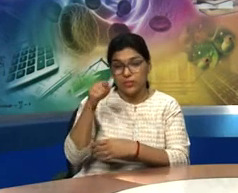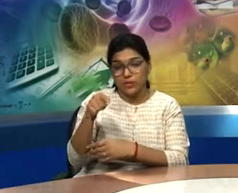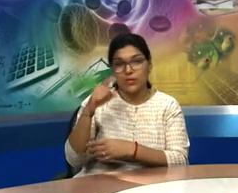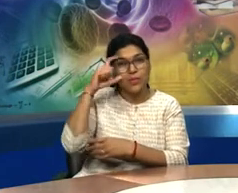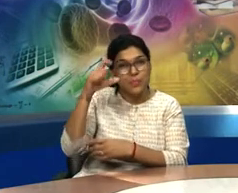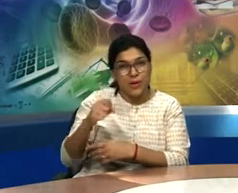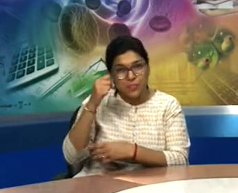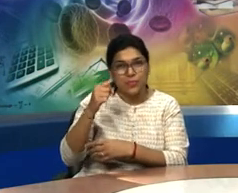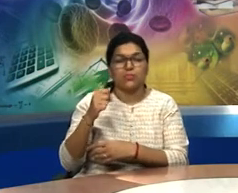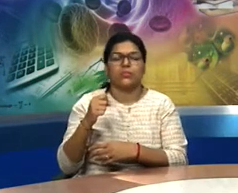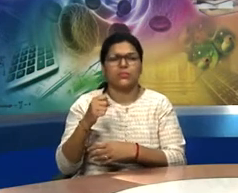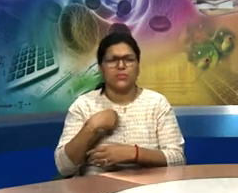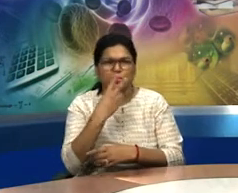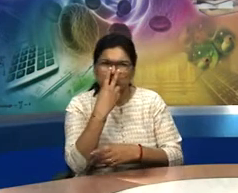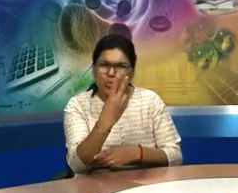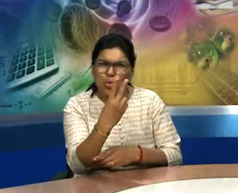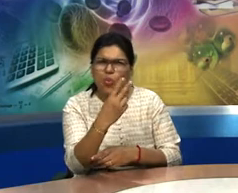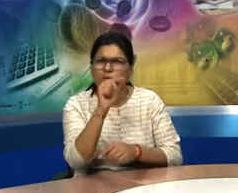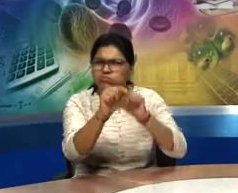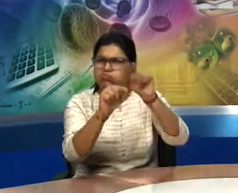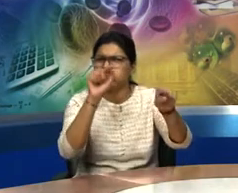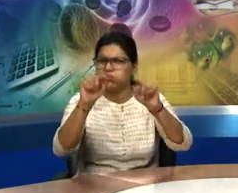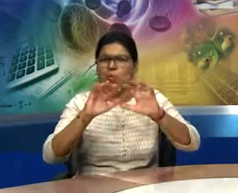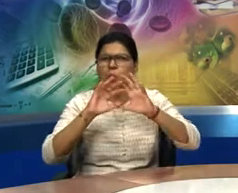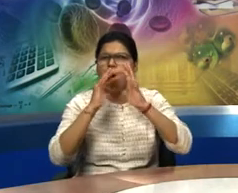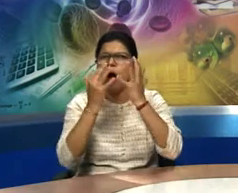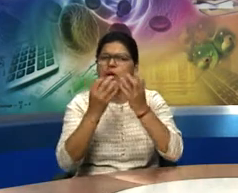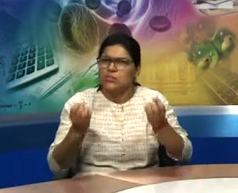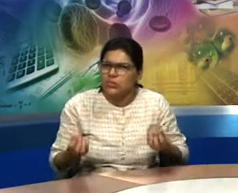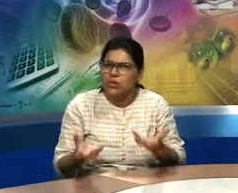And Gandhiji has written, I have never understood